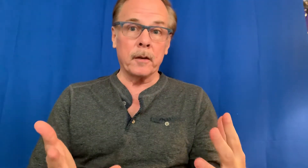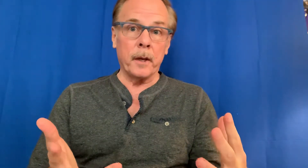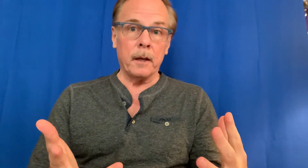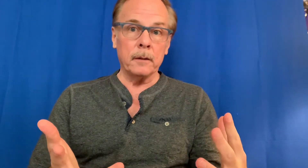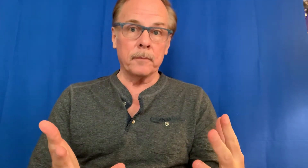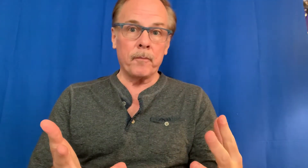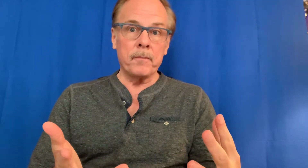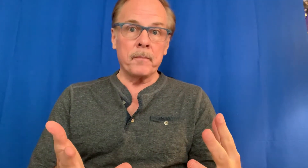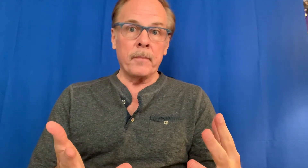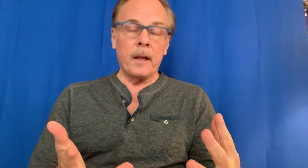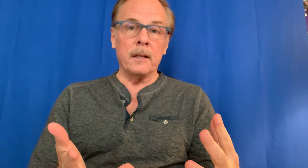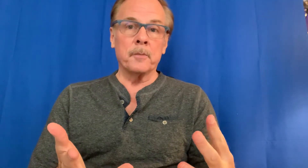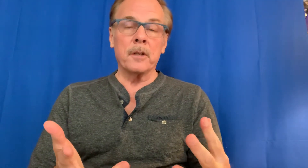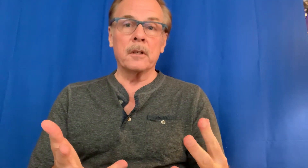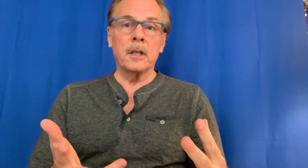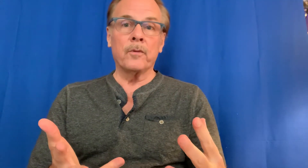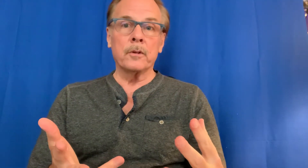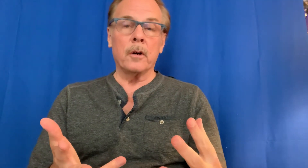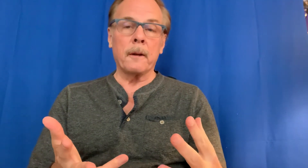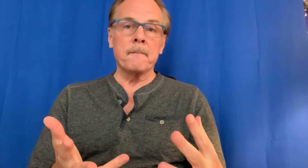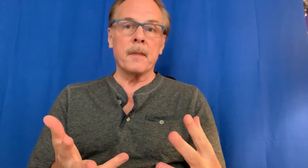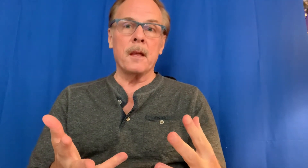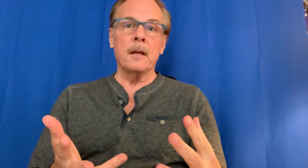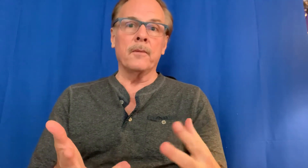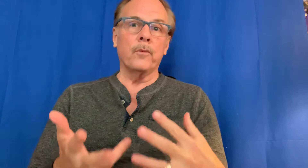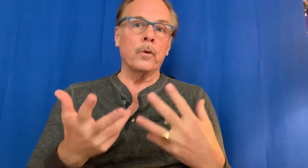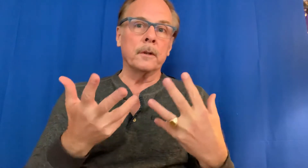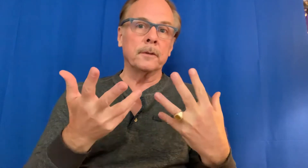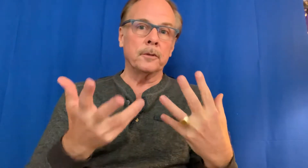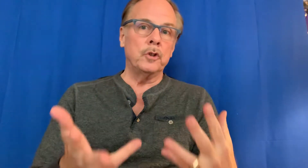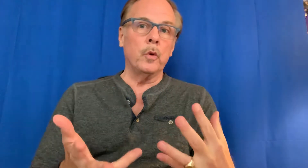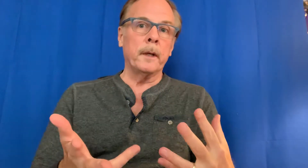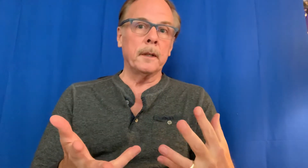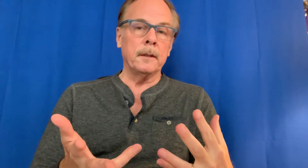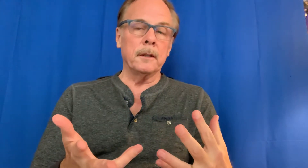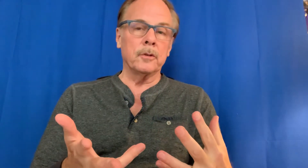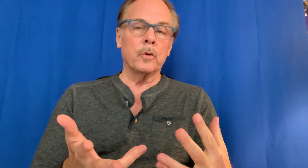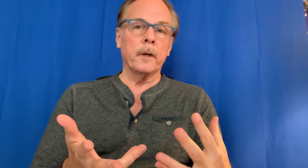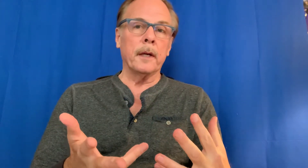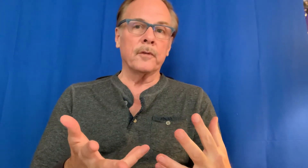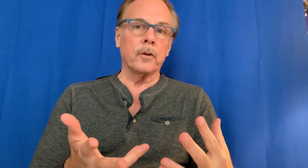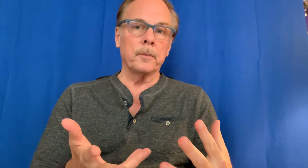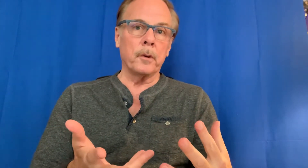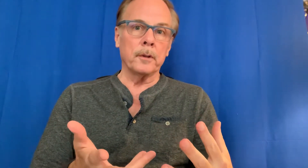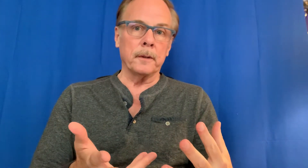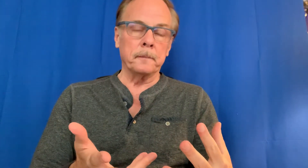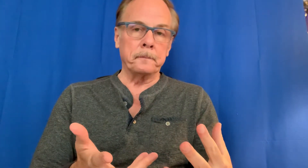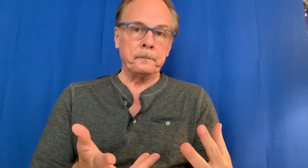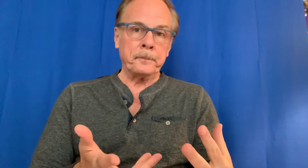about, especially if we're doing the story as first person.